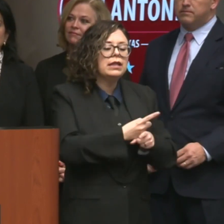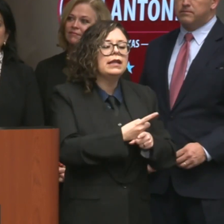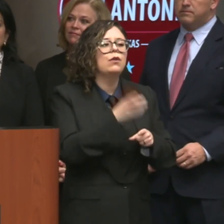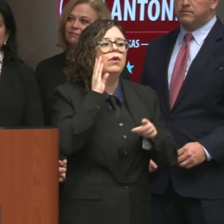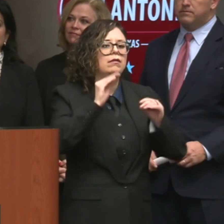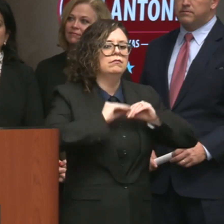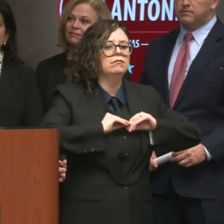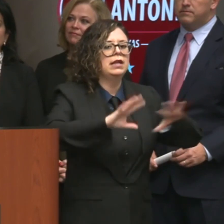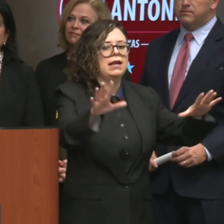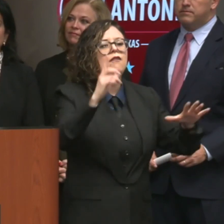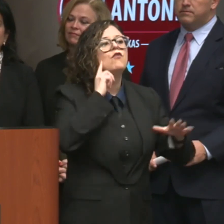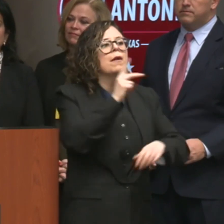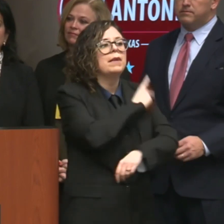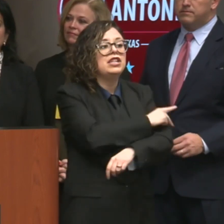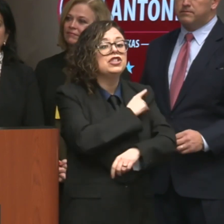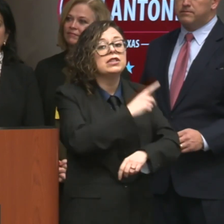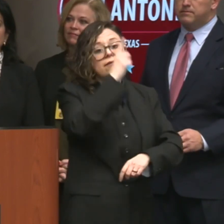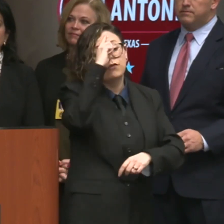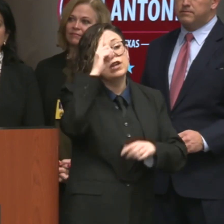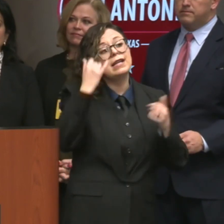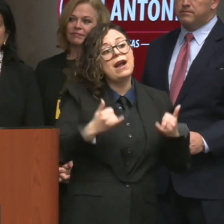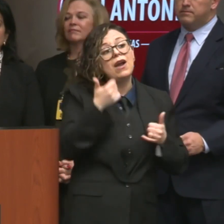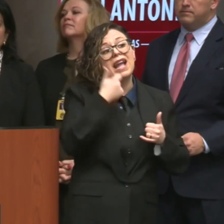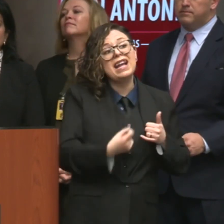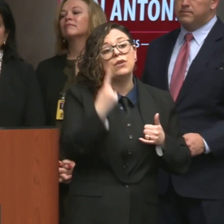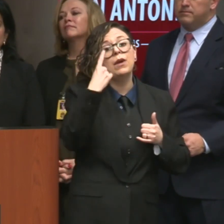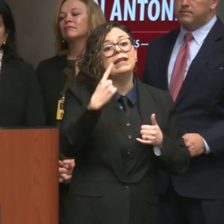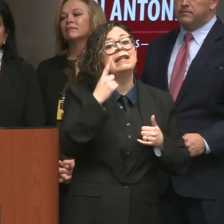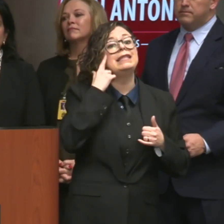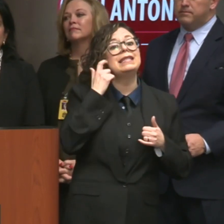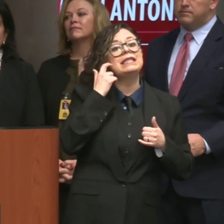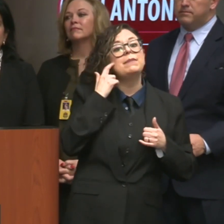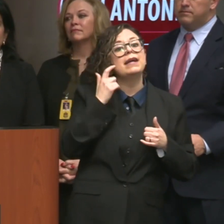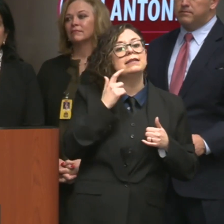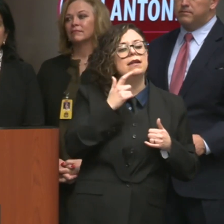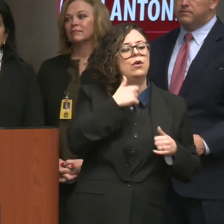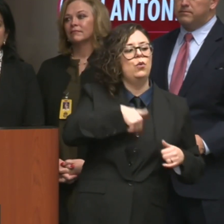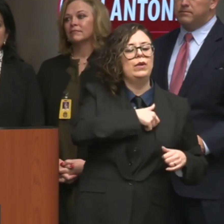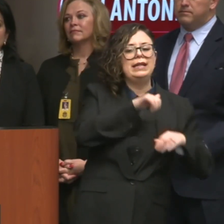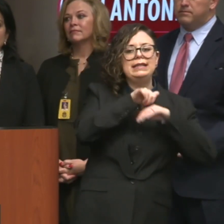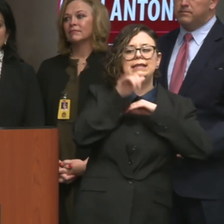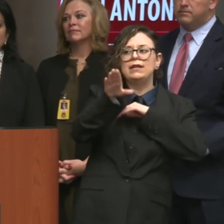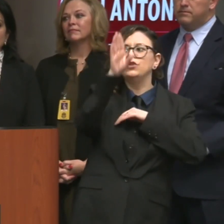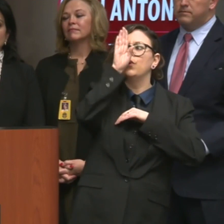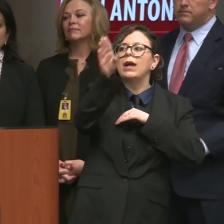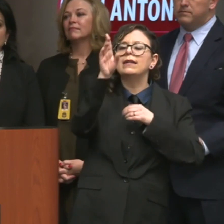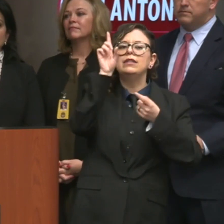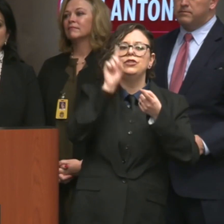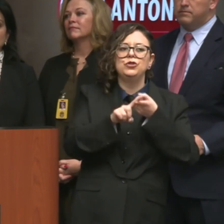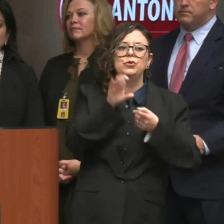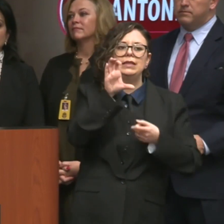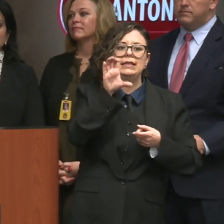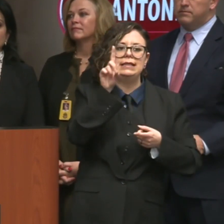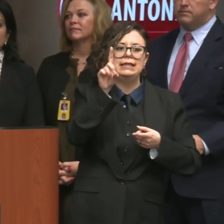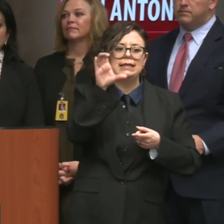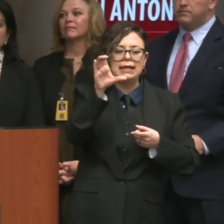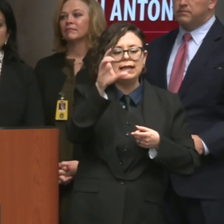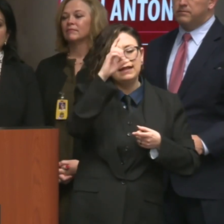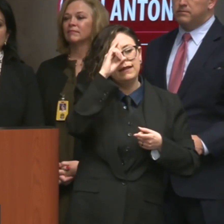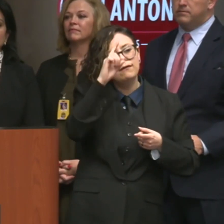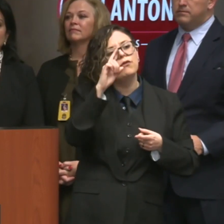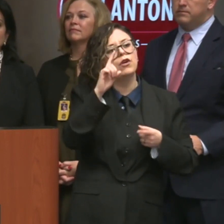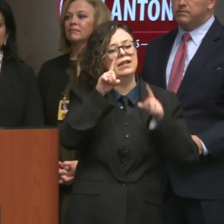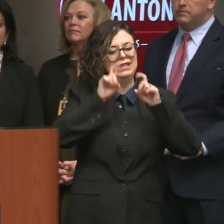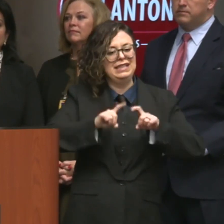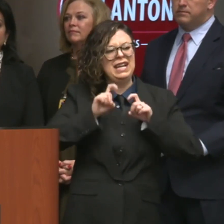For now, anybody with suspected coronavirus has specimens that are sent to CDC for testing, and the tests being run at